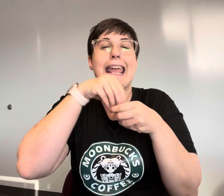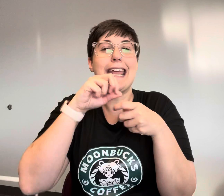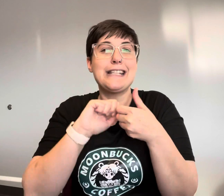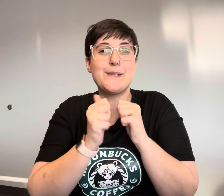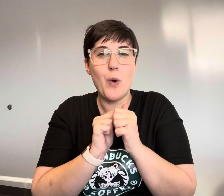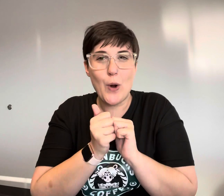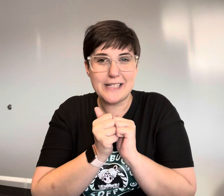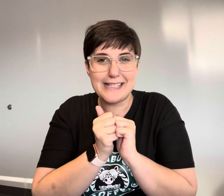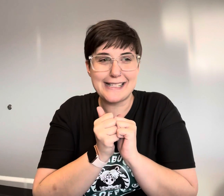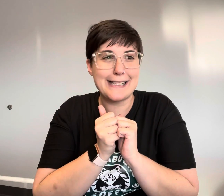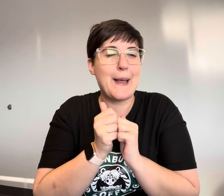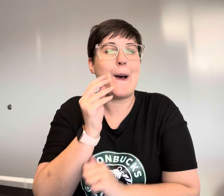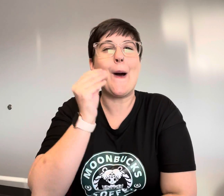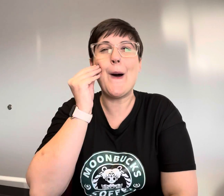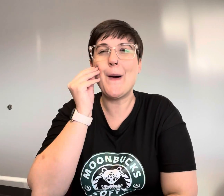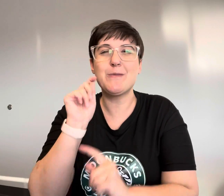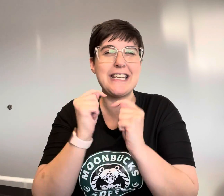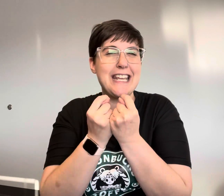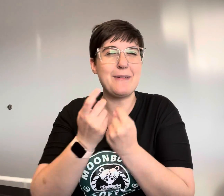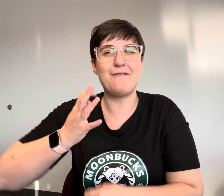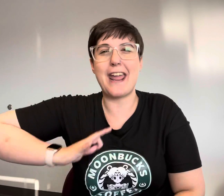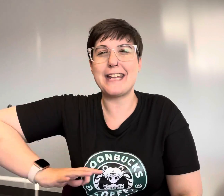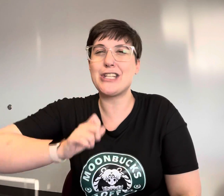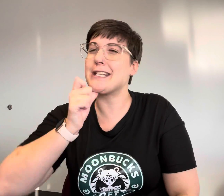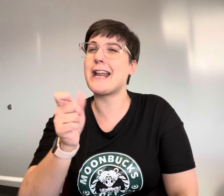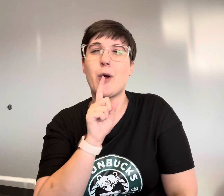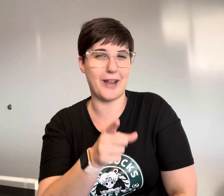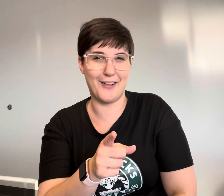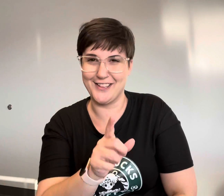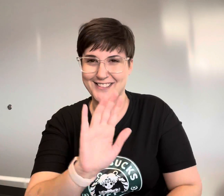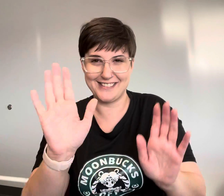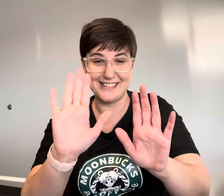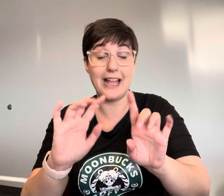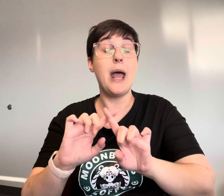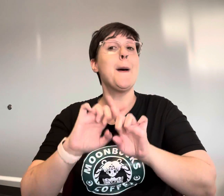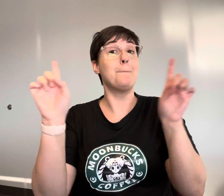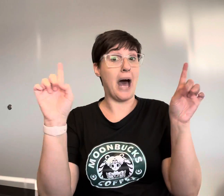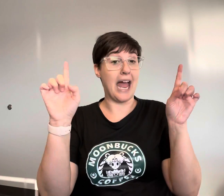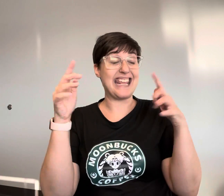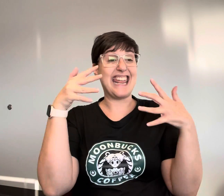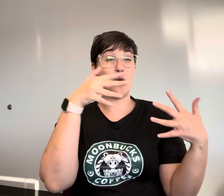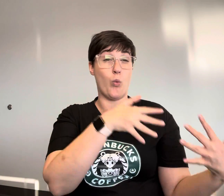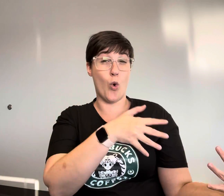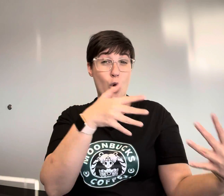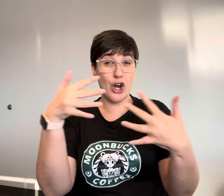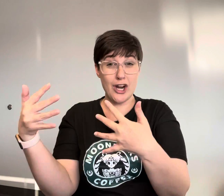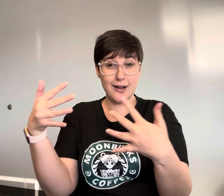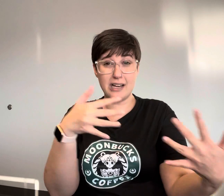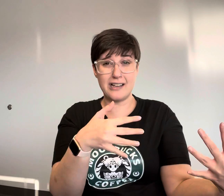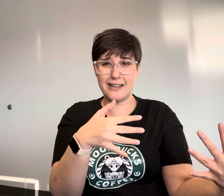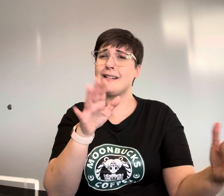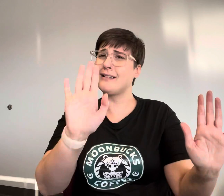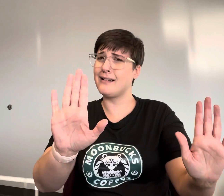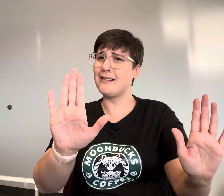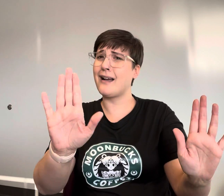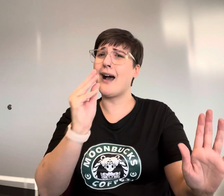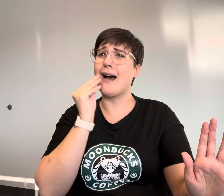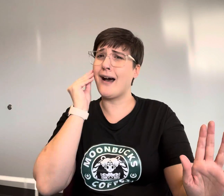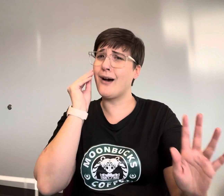in sports, home team advantage is not real. But in war, home